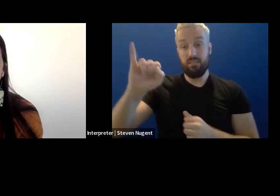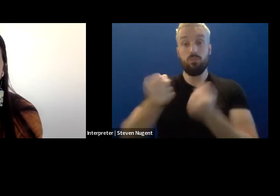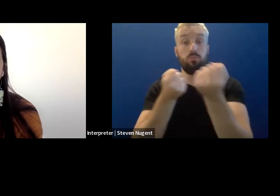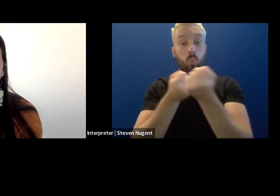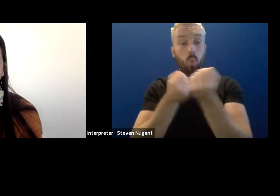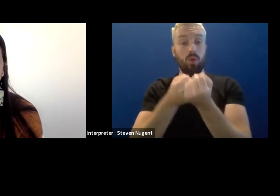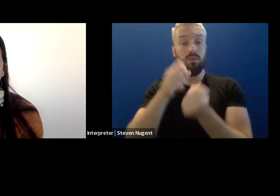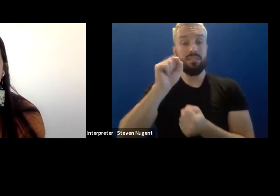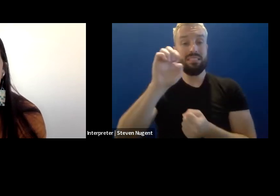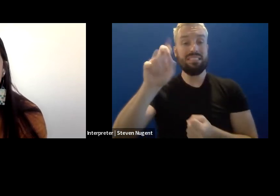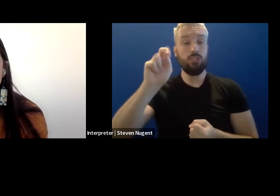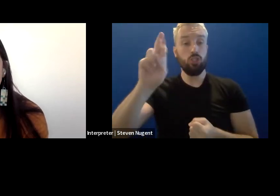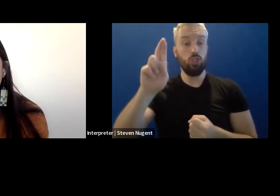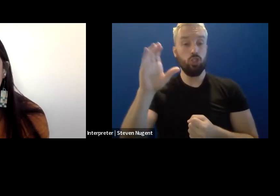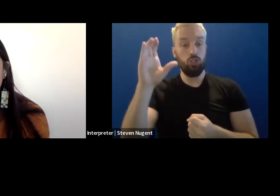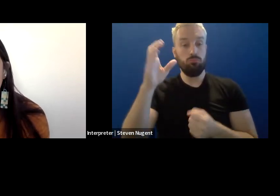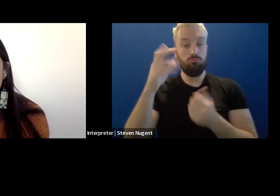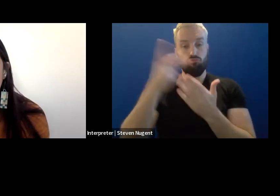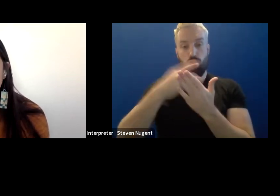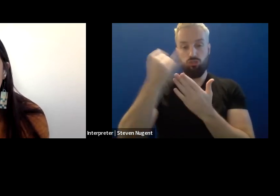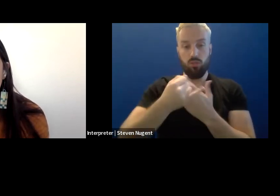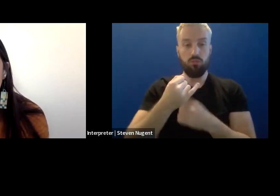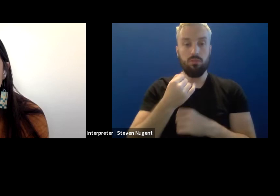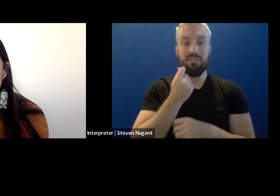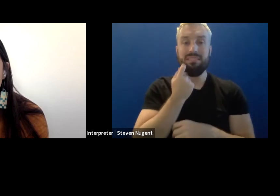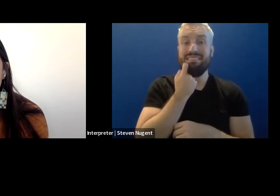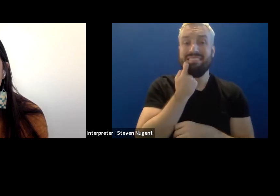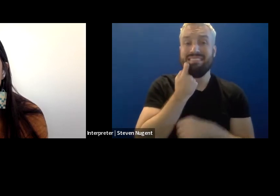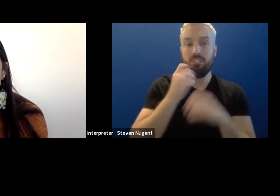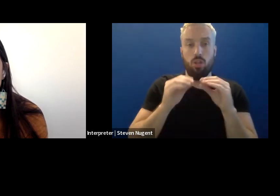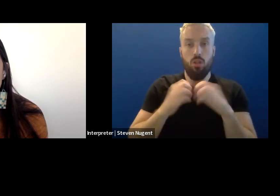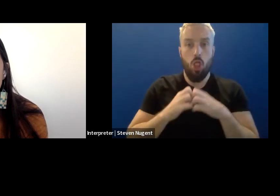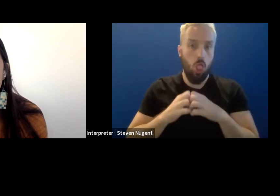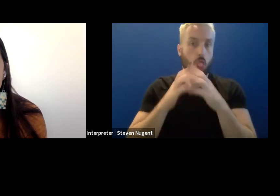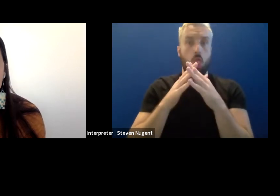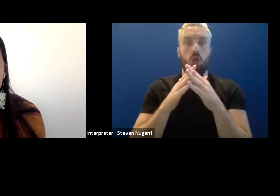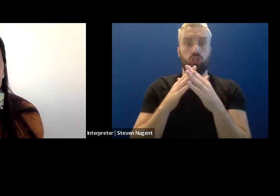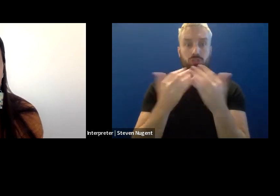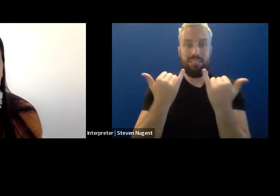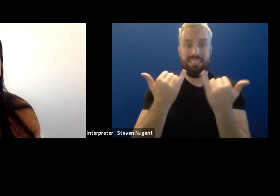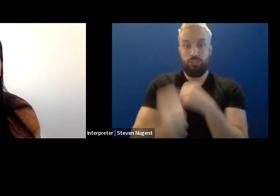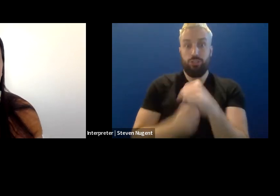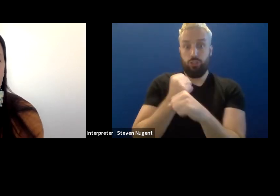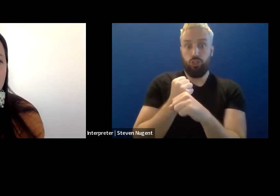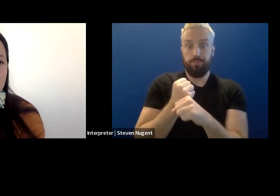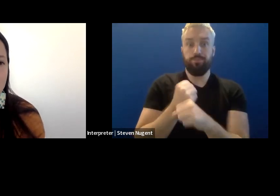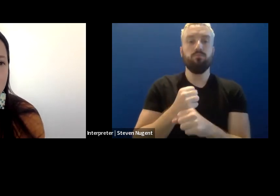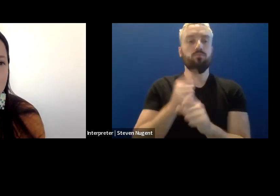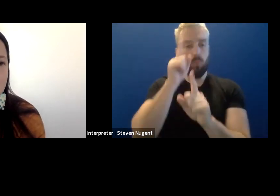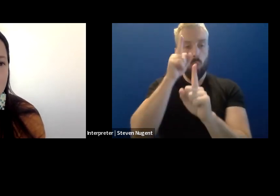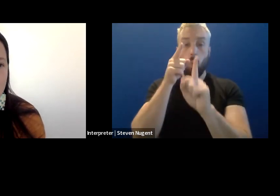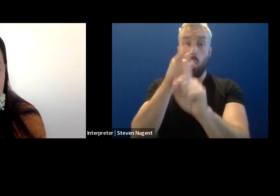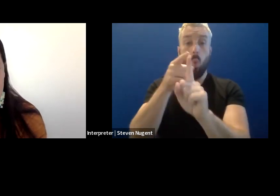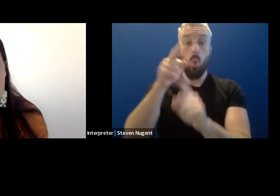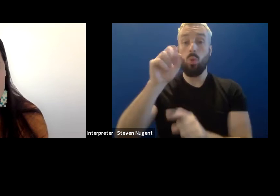CEACR project, which just launched this year. And the goal of CEACR is to